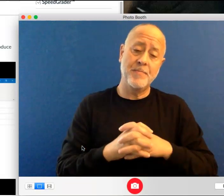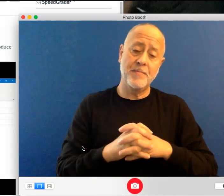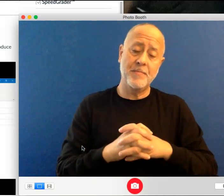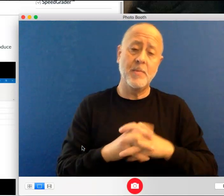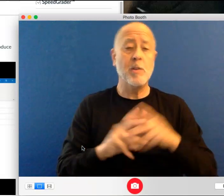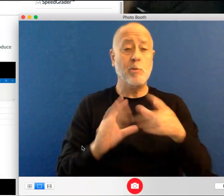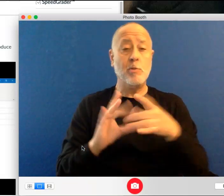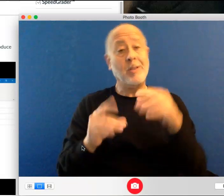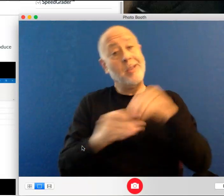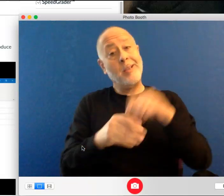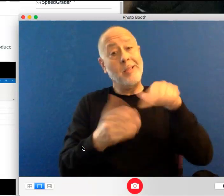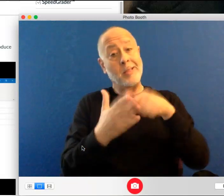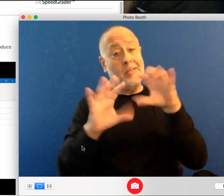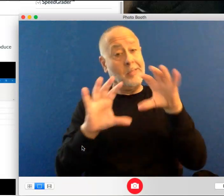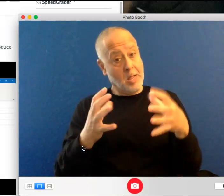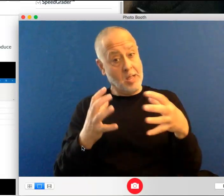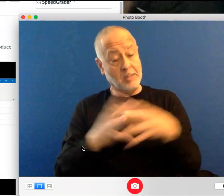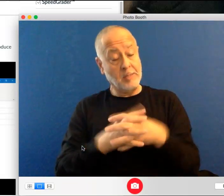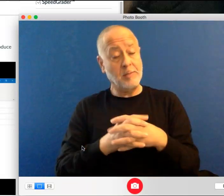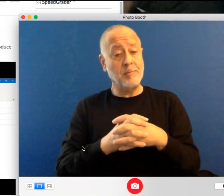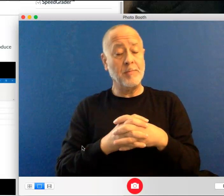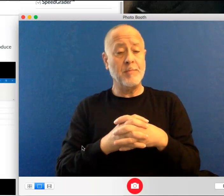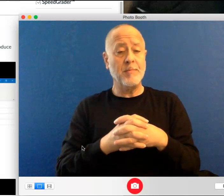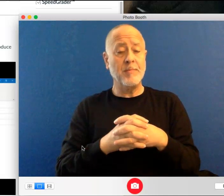So you can say, in this class,